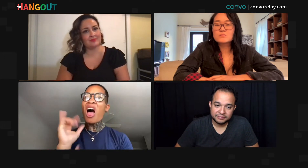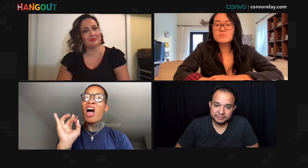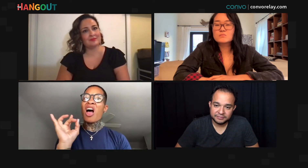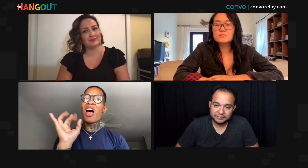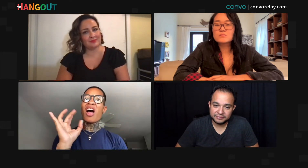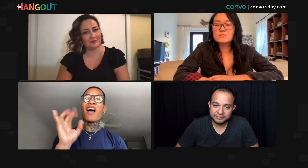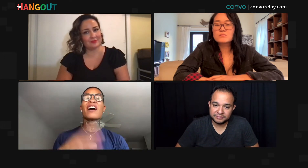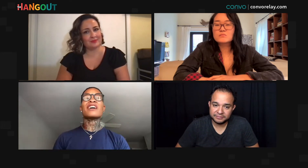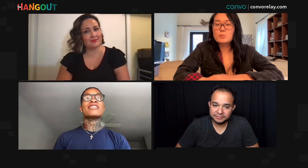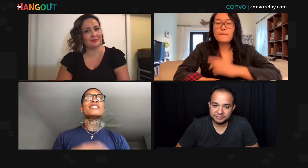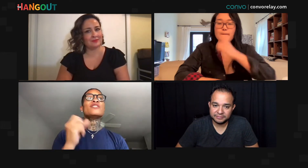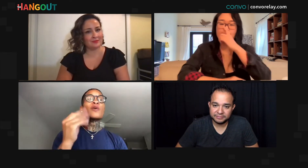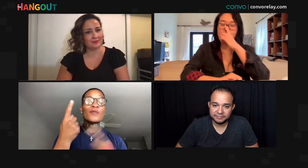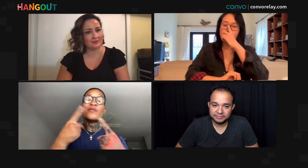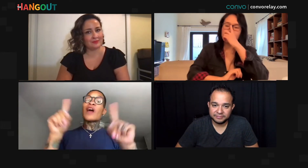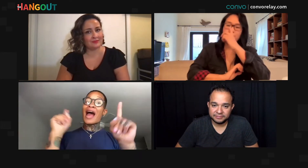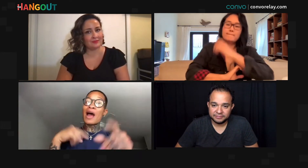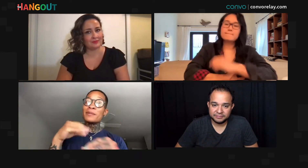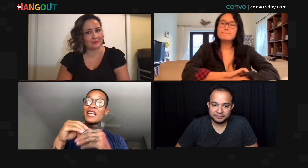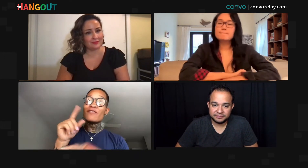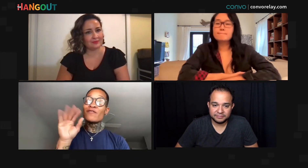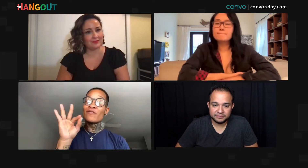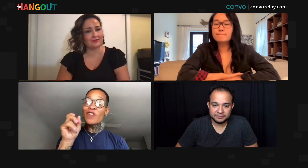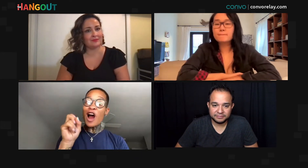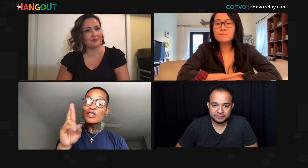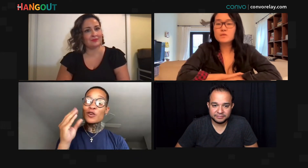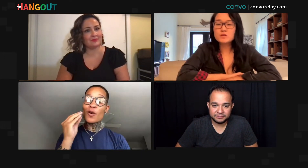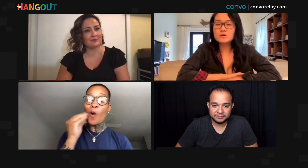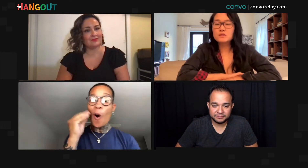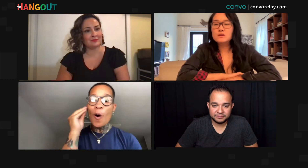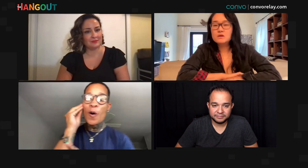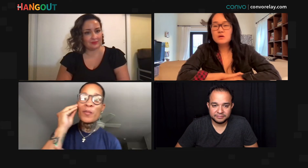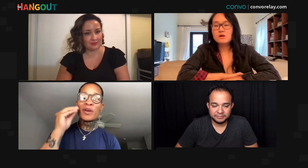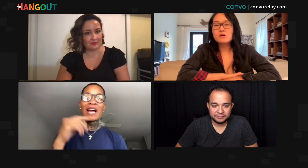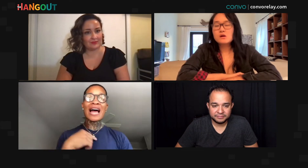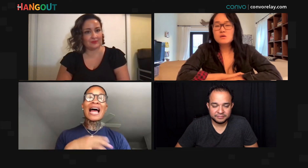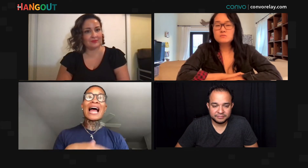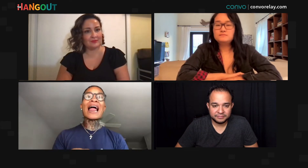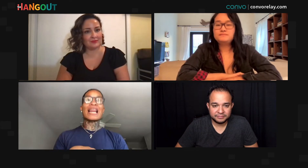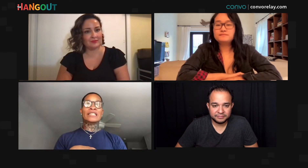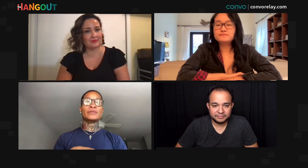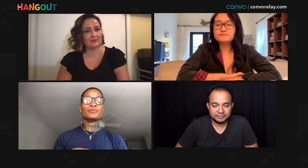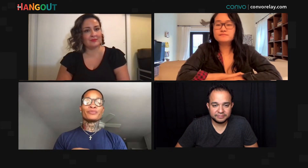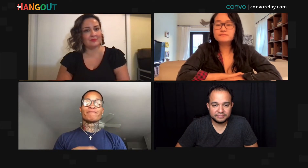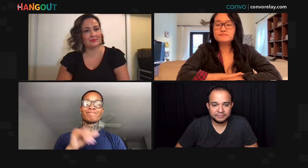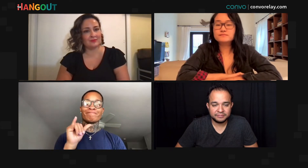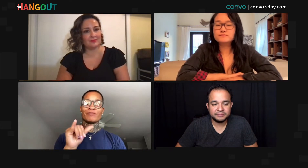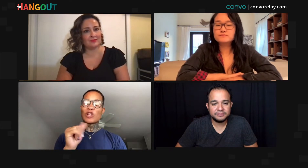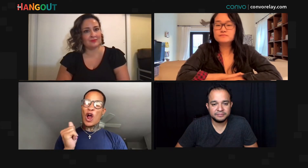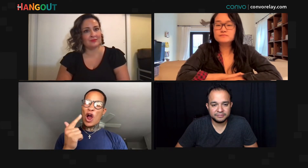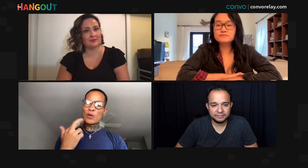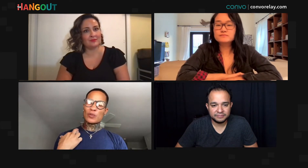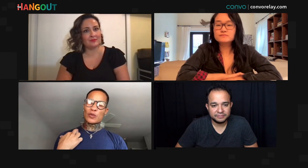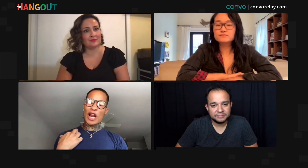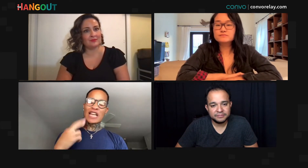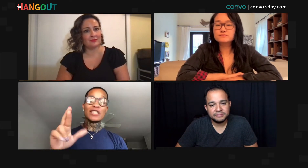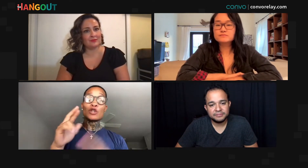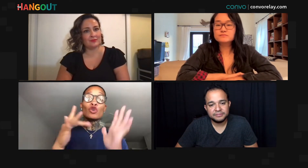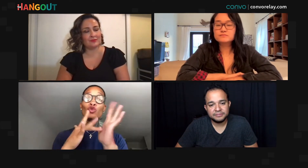their stories and how their family wouldn't accept them. And so finally, when I went into a foster home, I